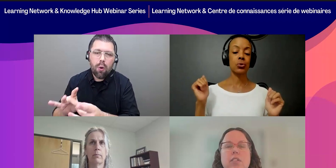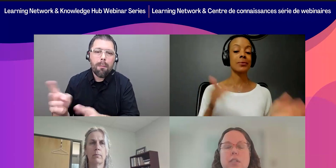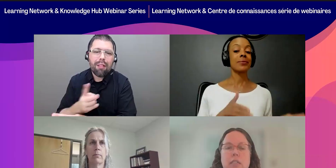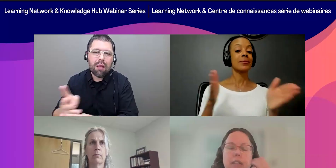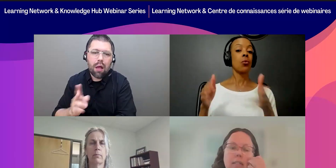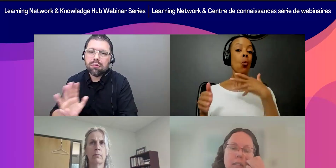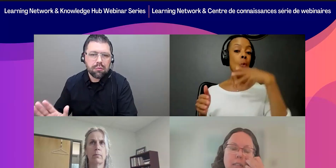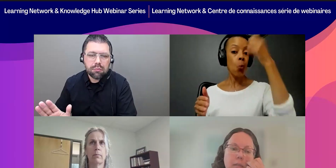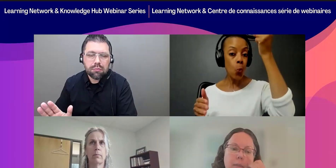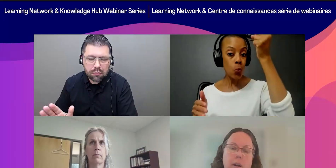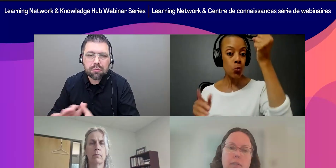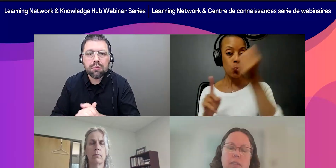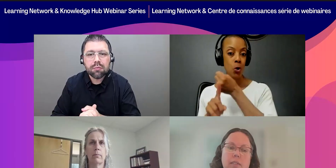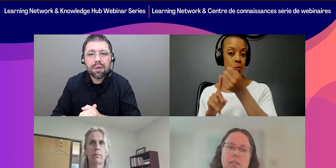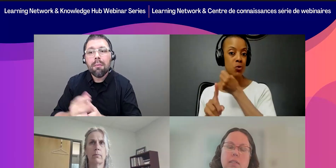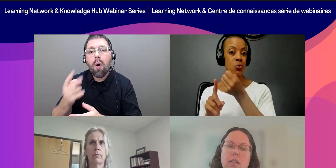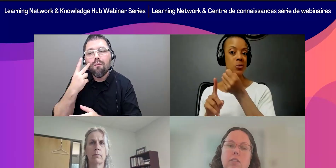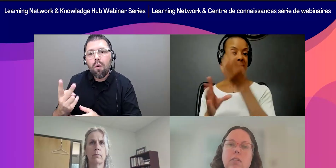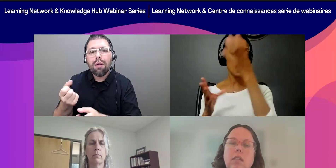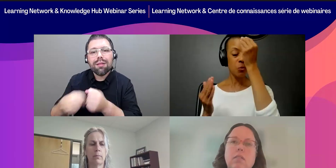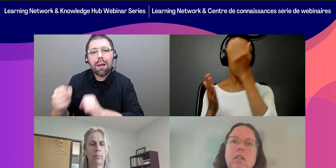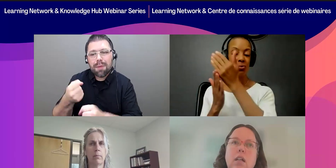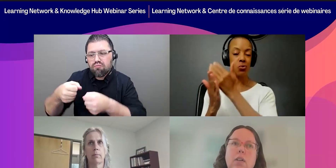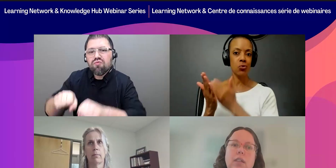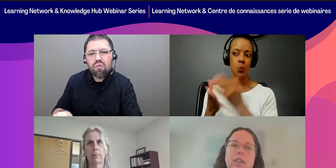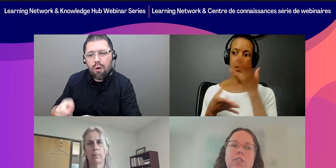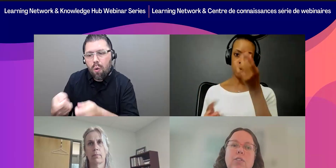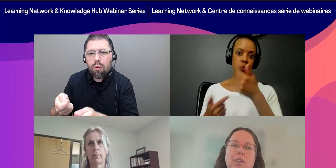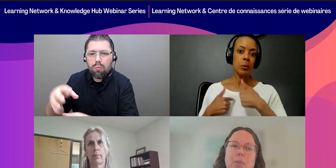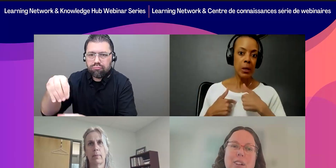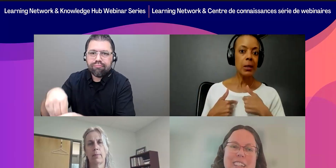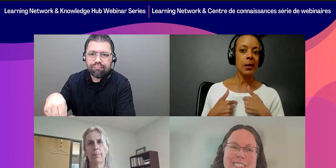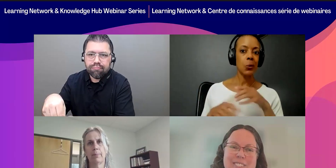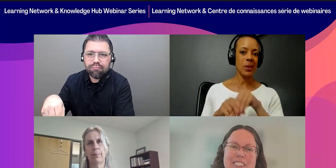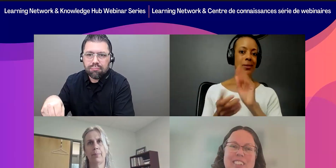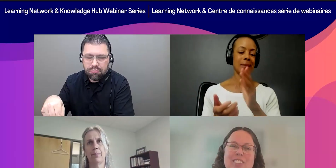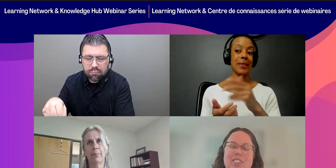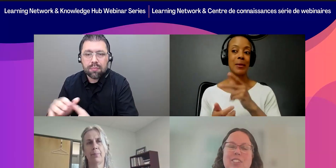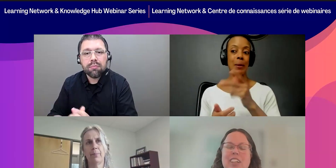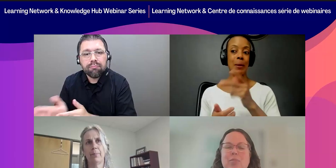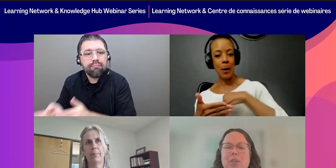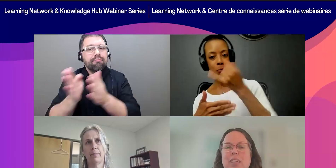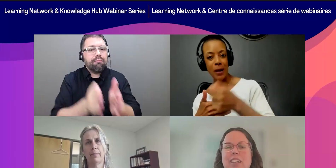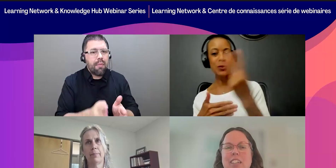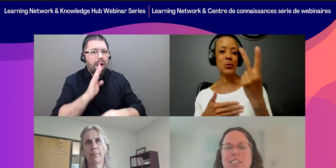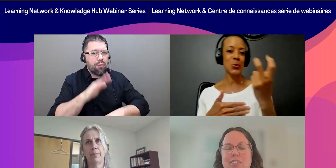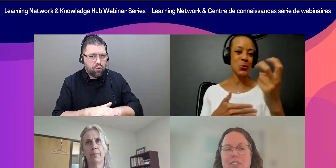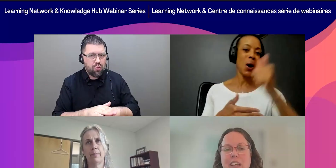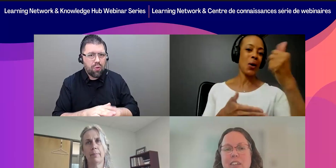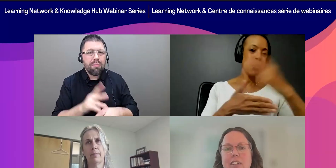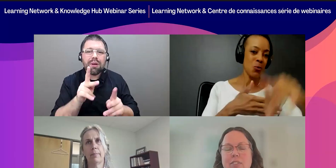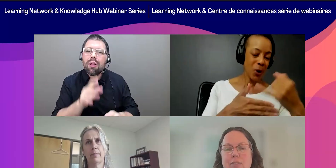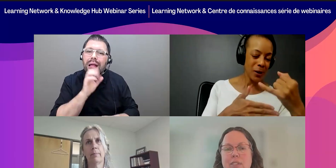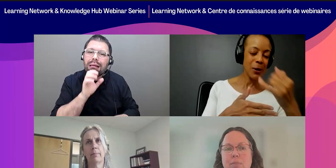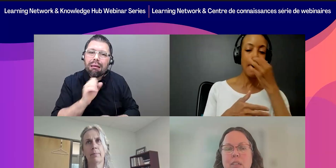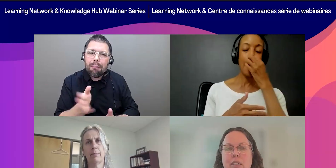abuse literature, it's really interesting to be part of this discussion, and with the two other projects funded through Public Health Agency